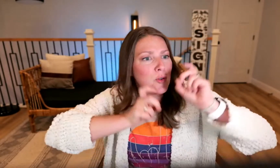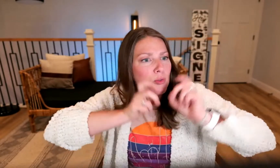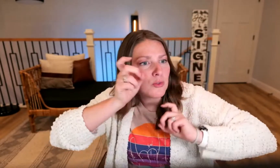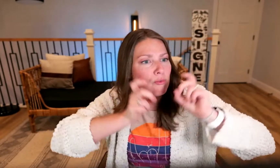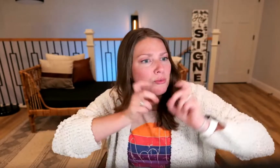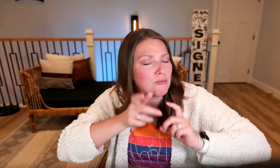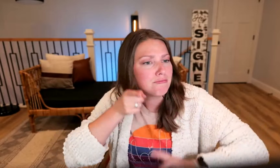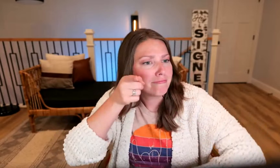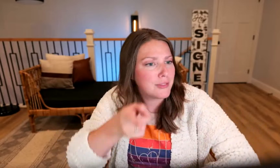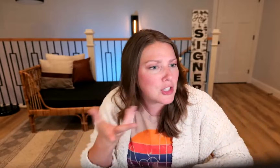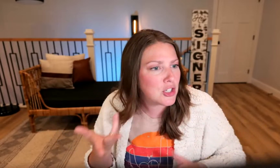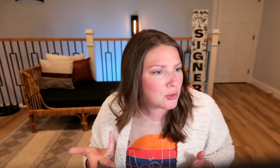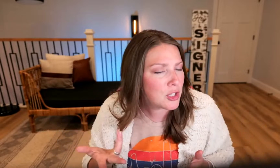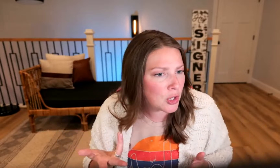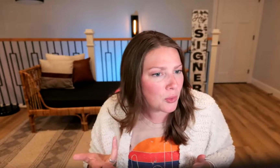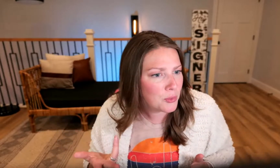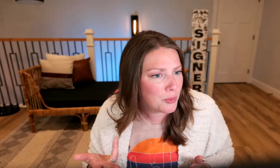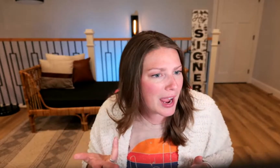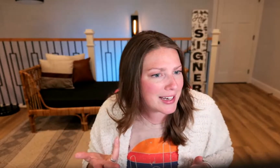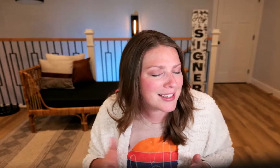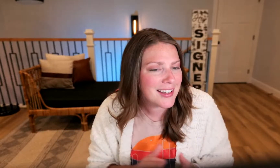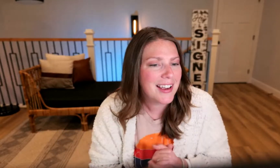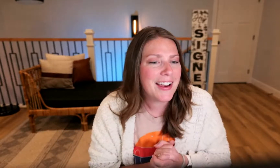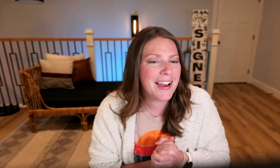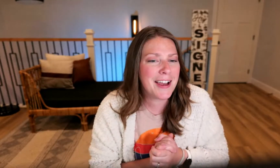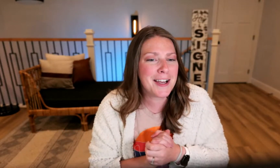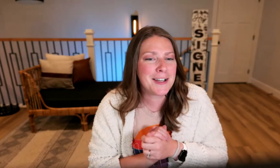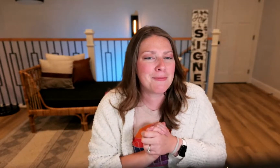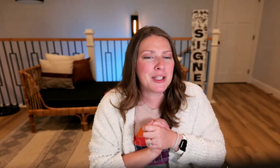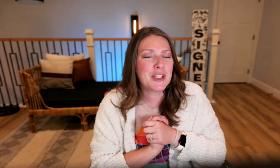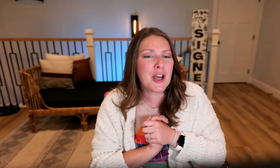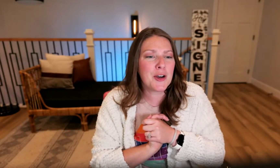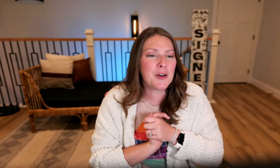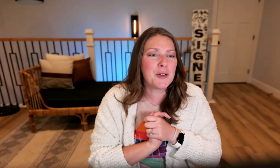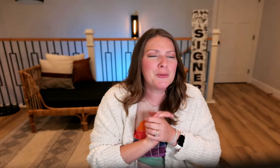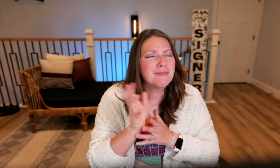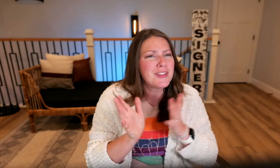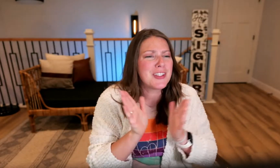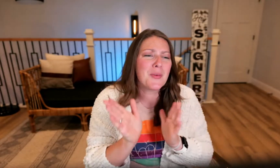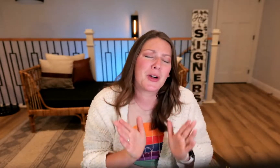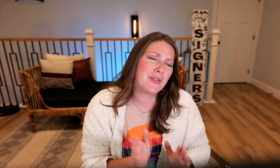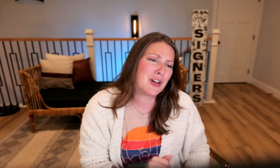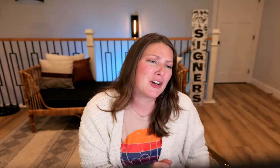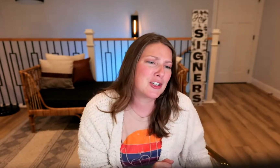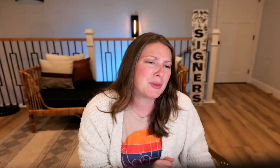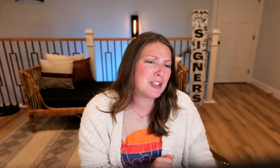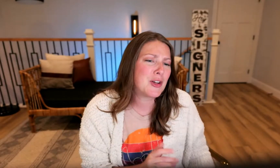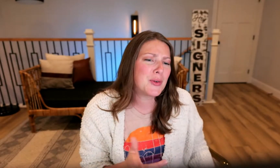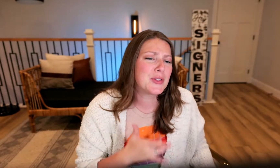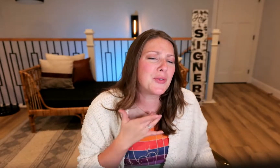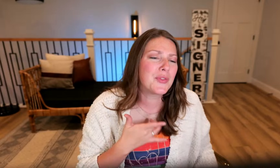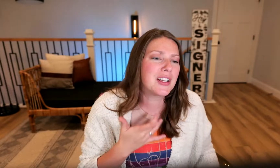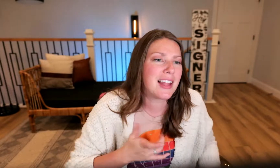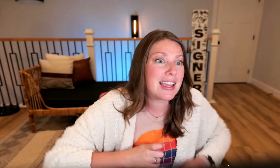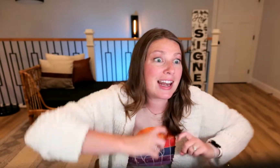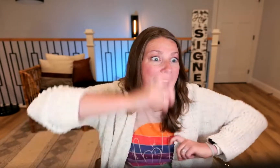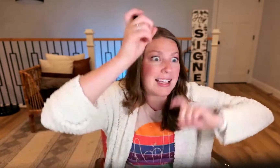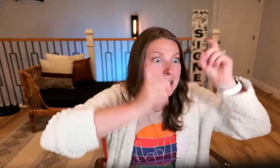do you, right? So just a word of encouragement. Don't feel like it has to